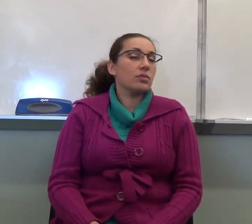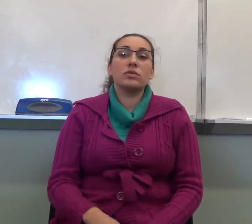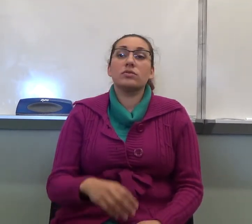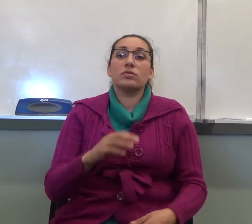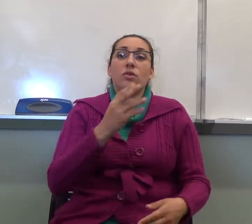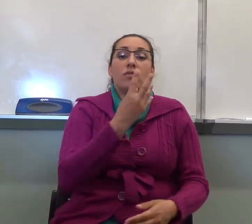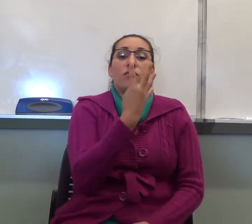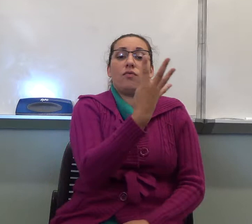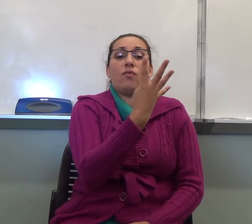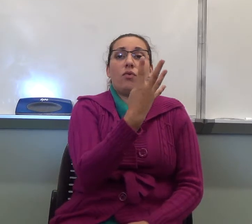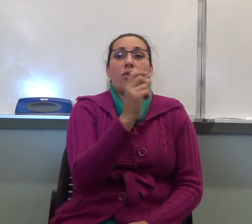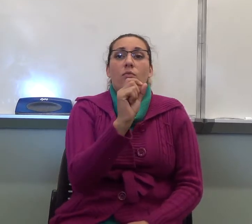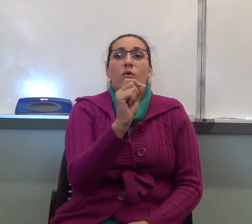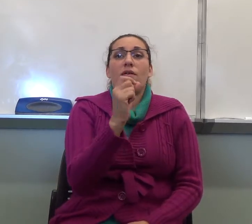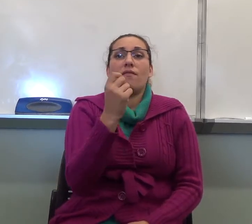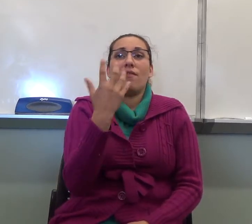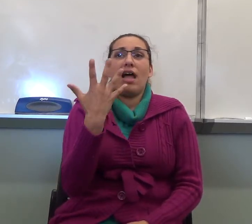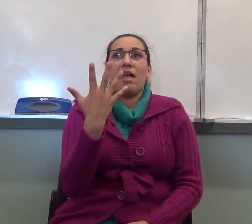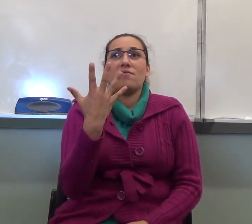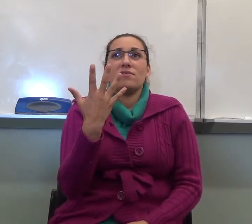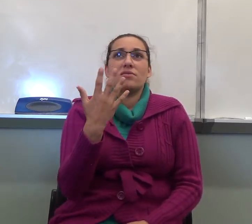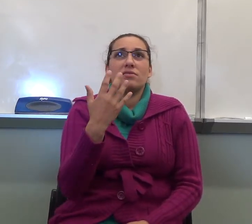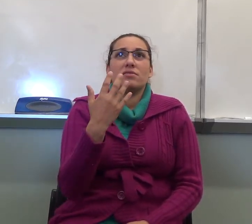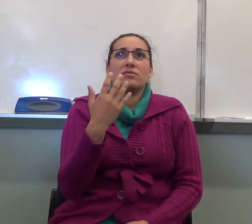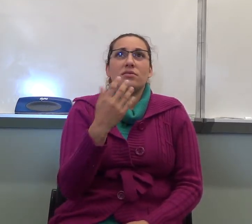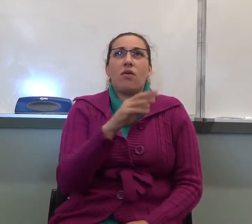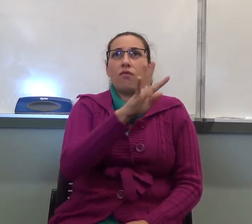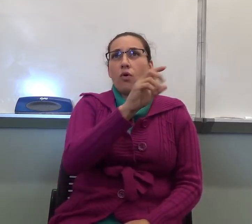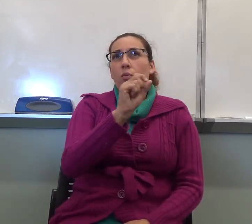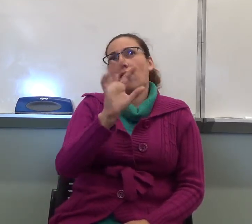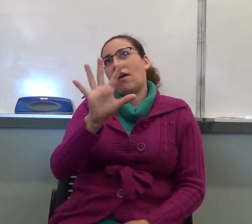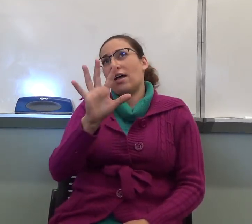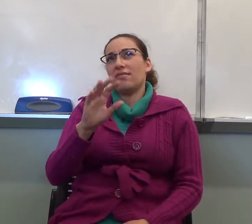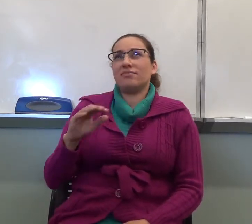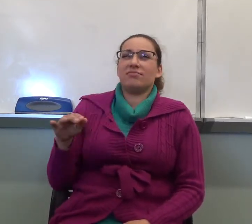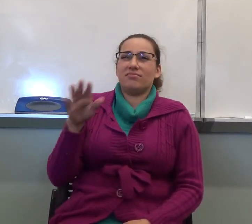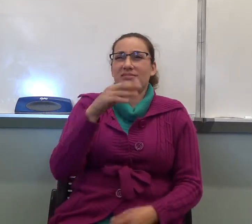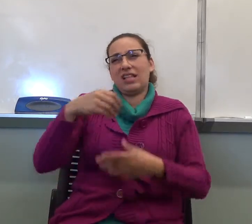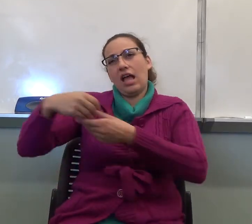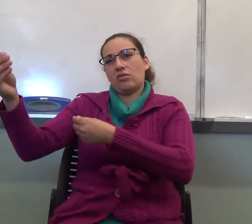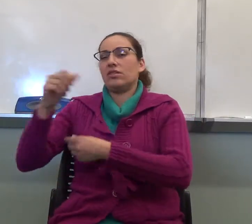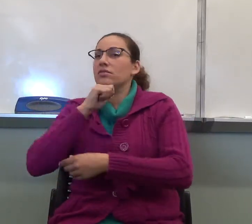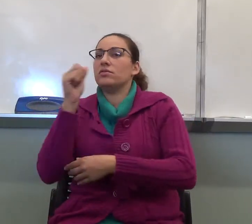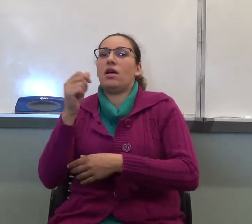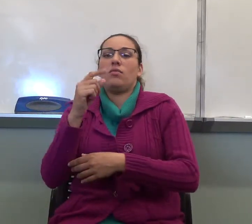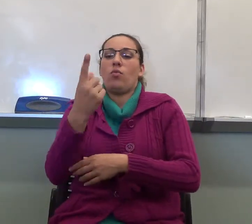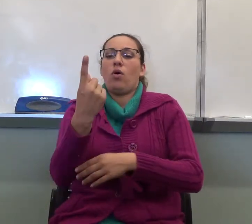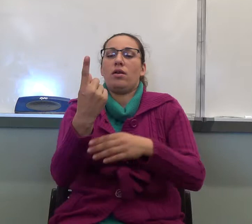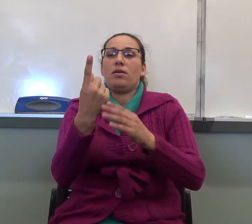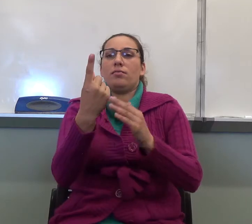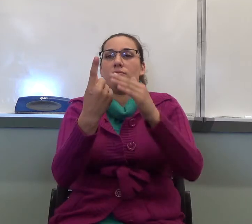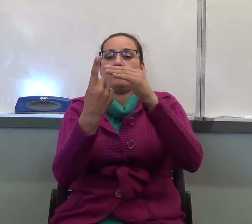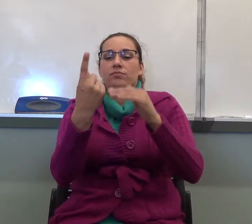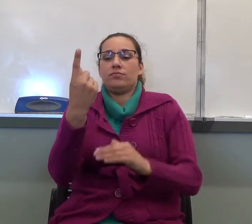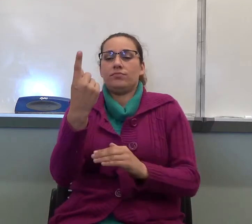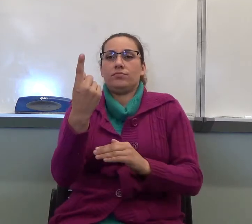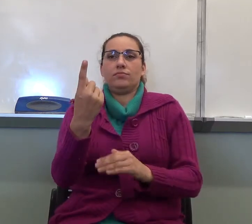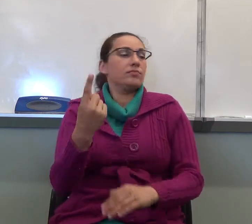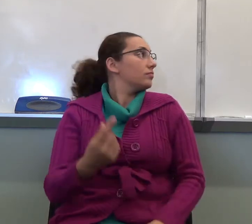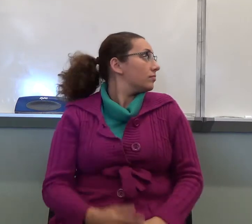4.5, outside the range. Now, how about 4.5%? Okay. Once again, get rid of the percent